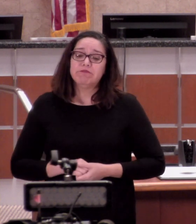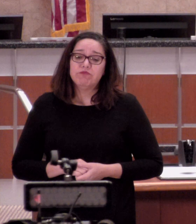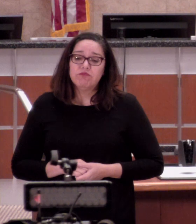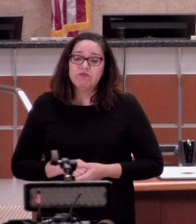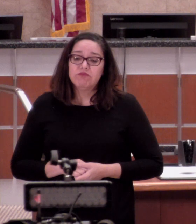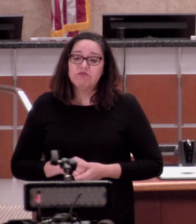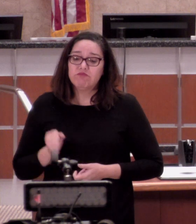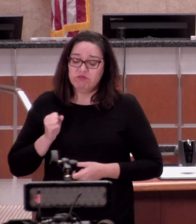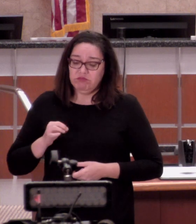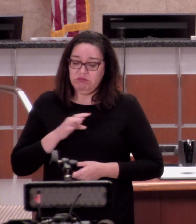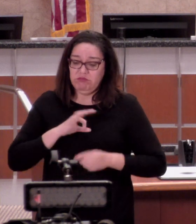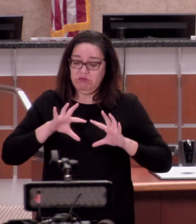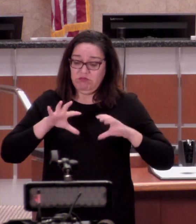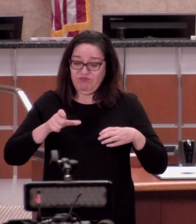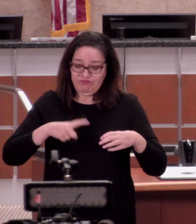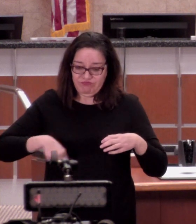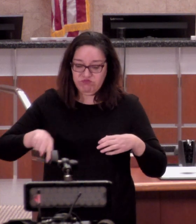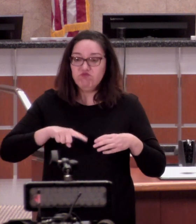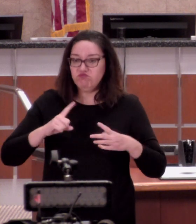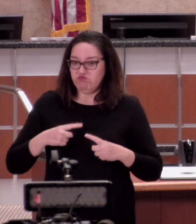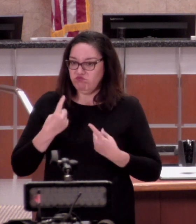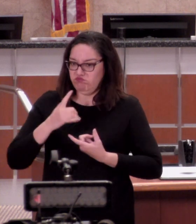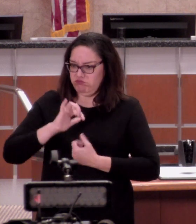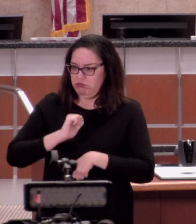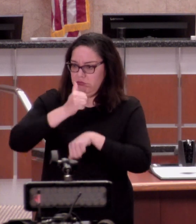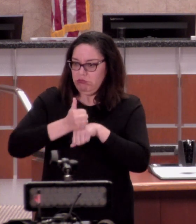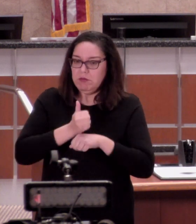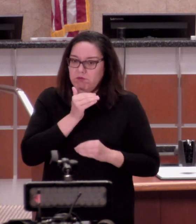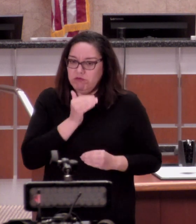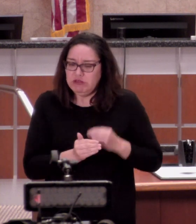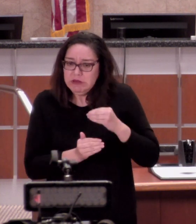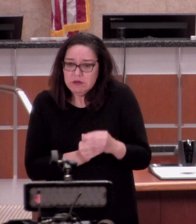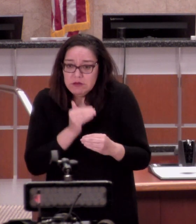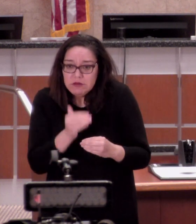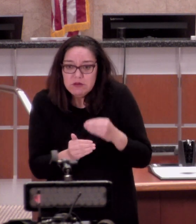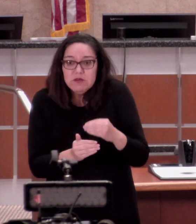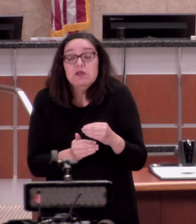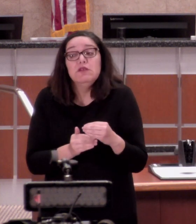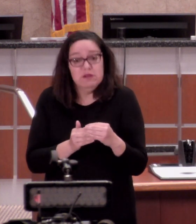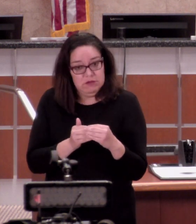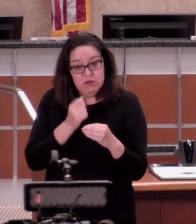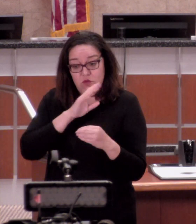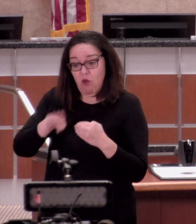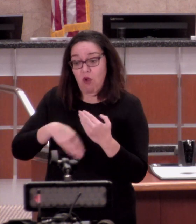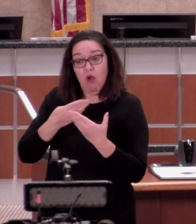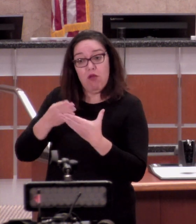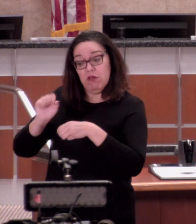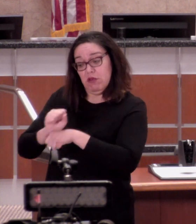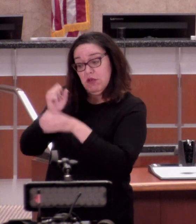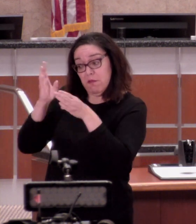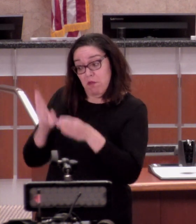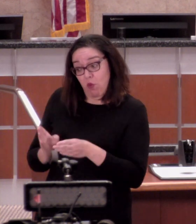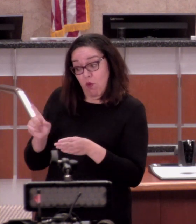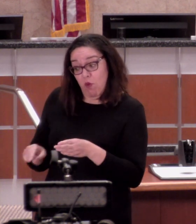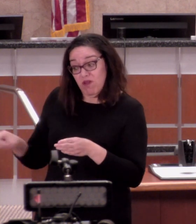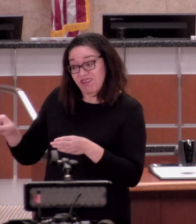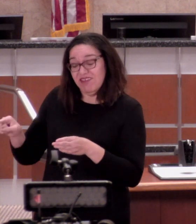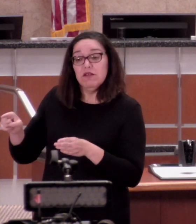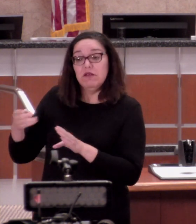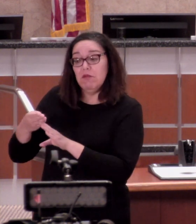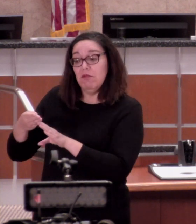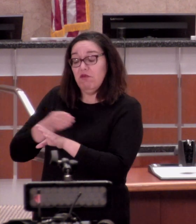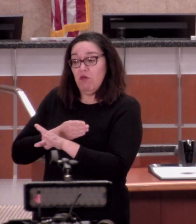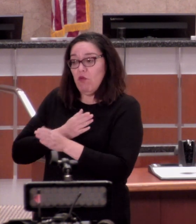we have implemented procedures at the jail where all of our employees are tested before they come into or they're